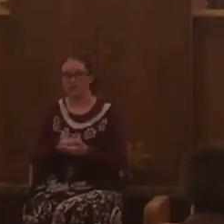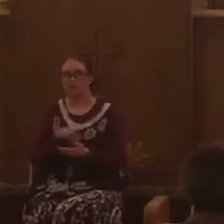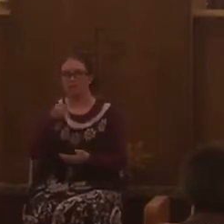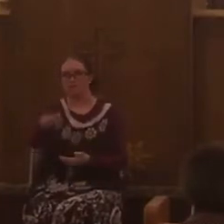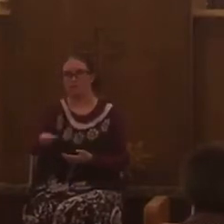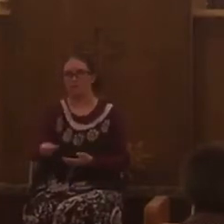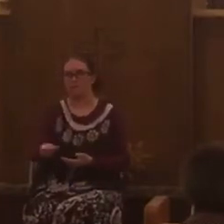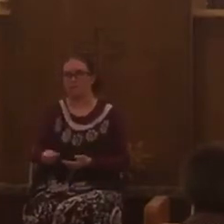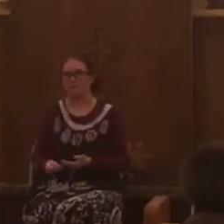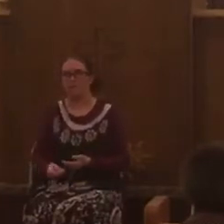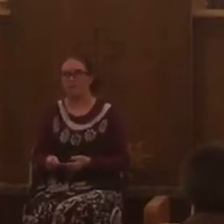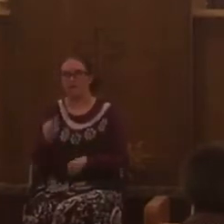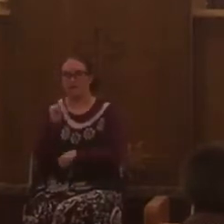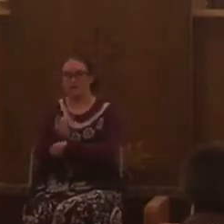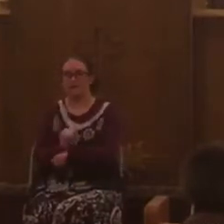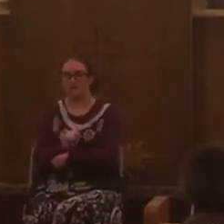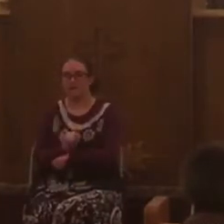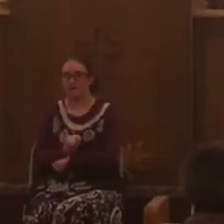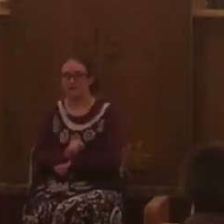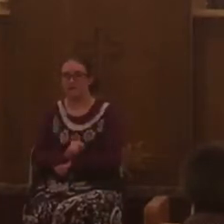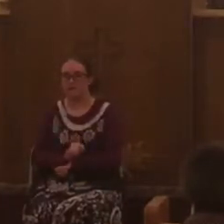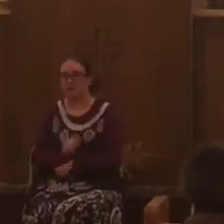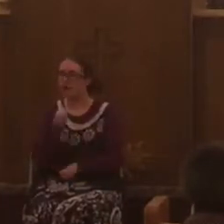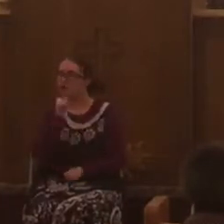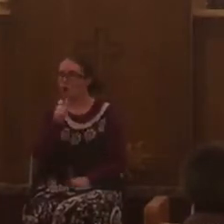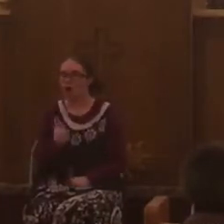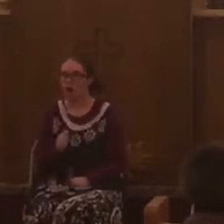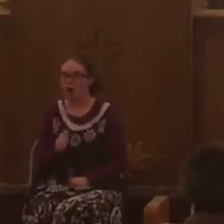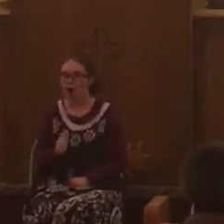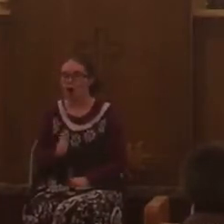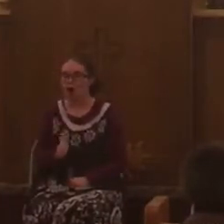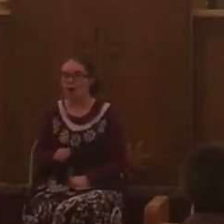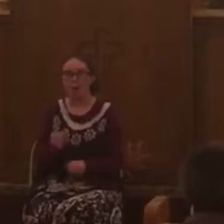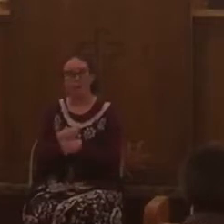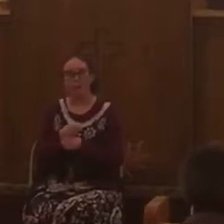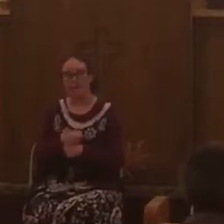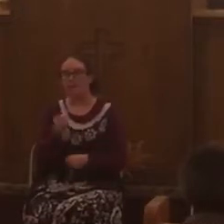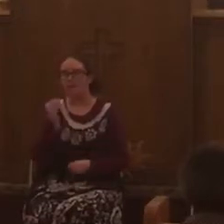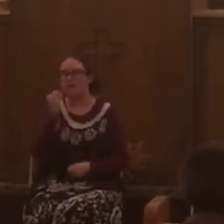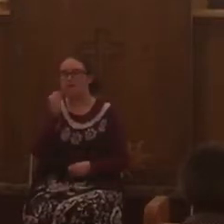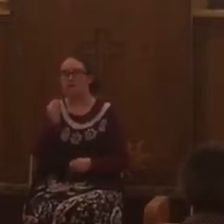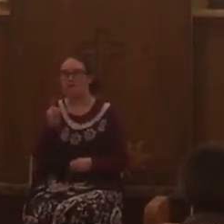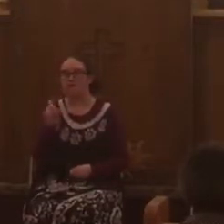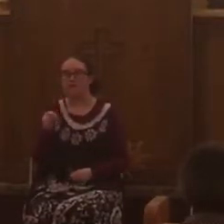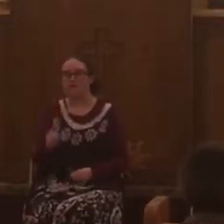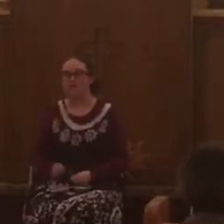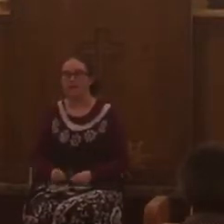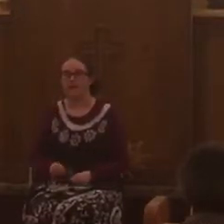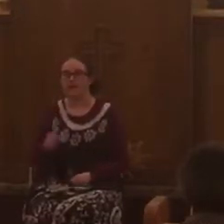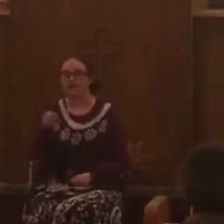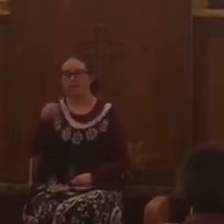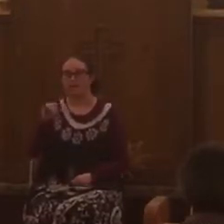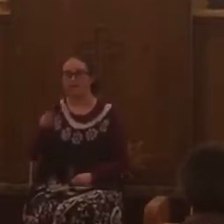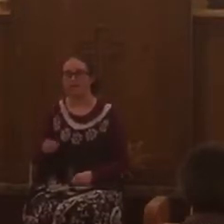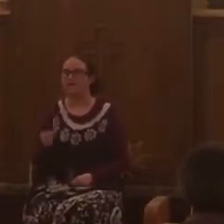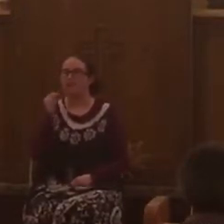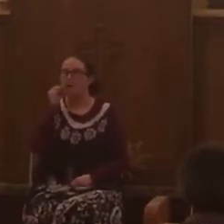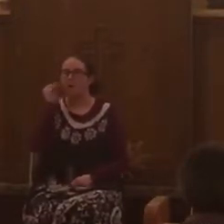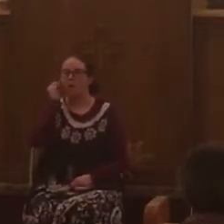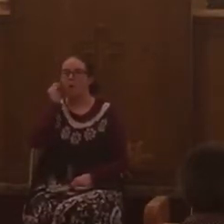religious folks out of the temple because he said, this is not a den of, y'all made my house a den of thieves. This is a house of prayer.